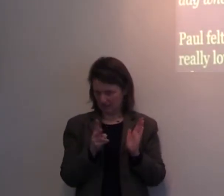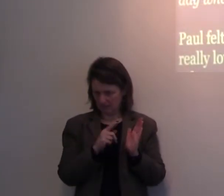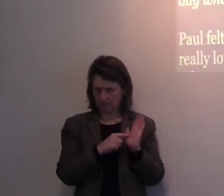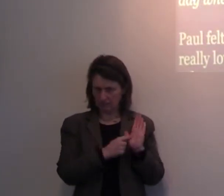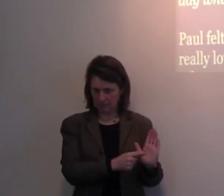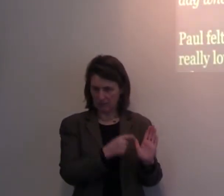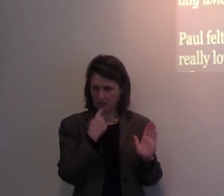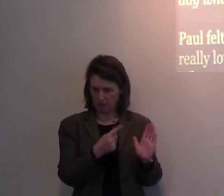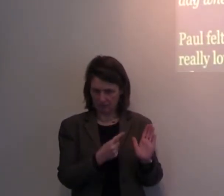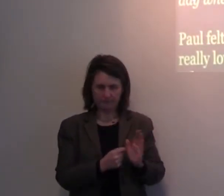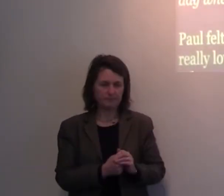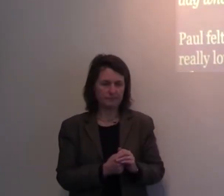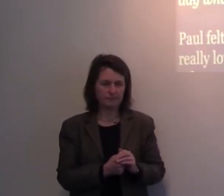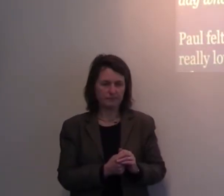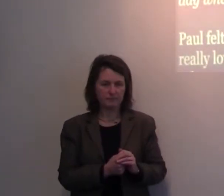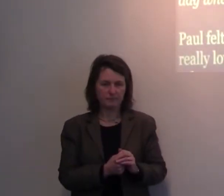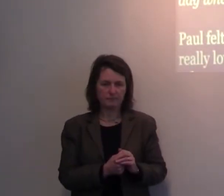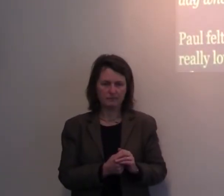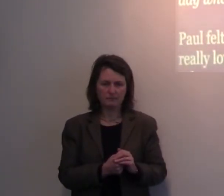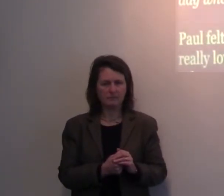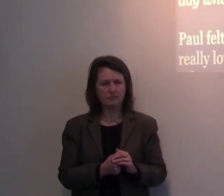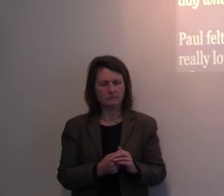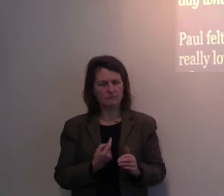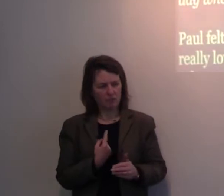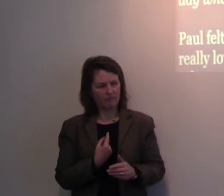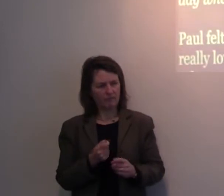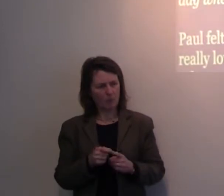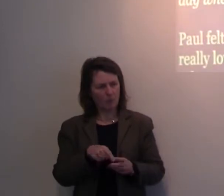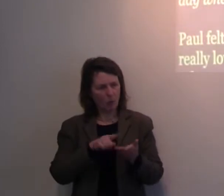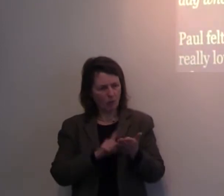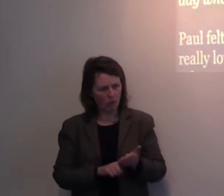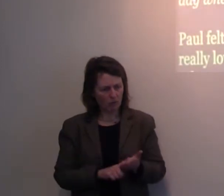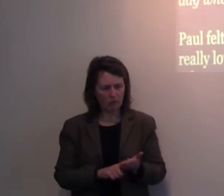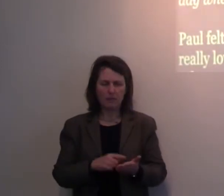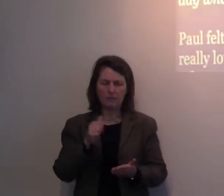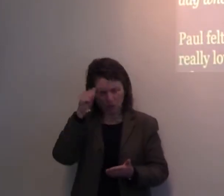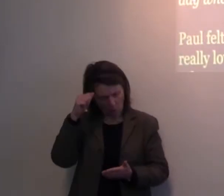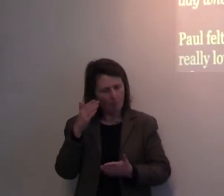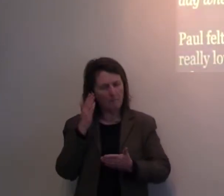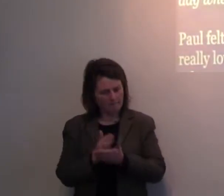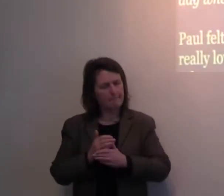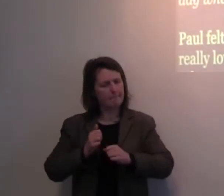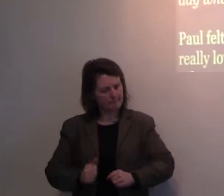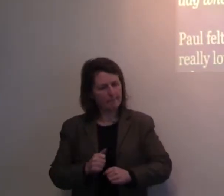6. Quote, I am sure that the good work God began in you